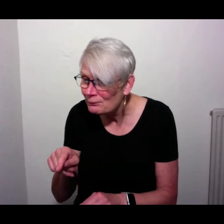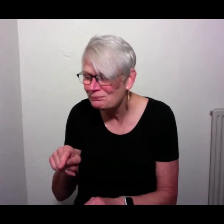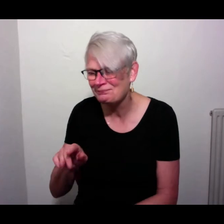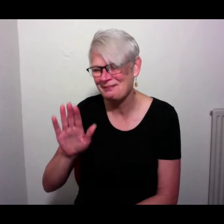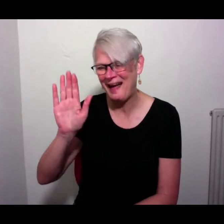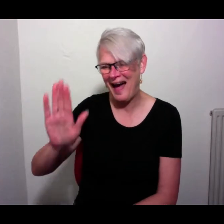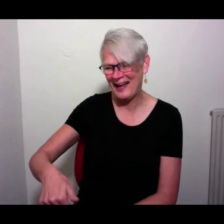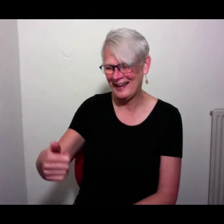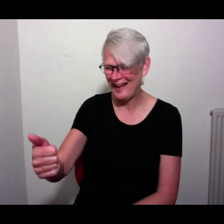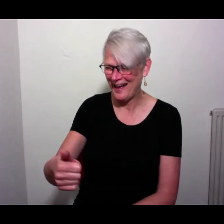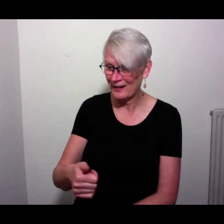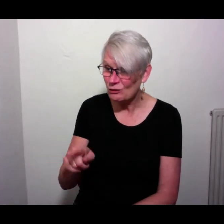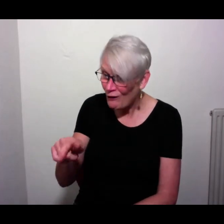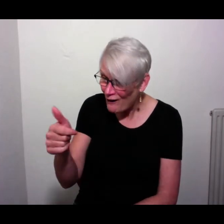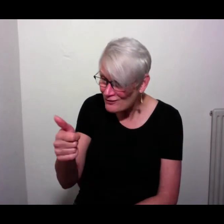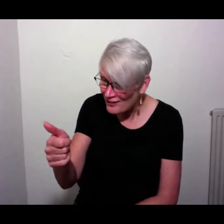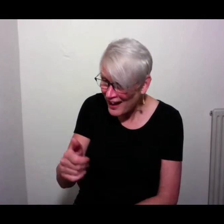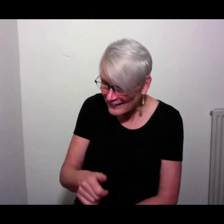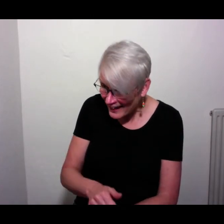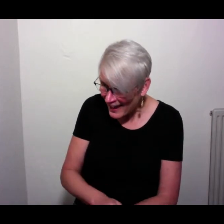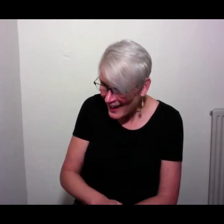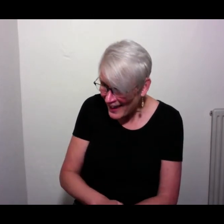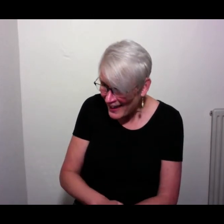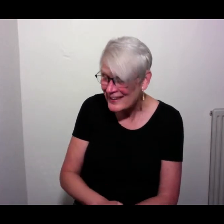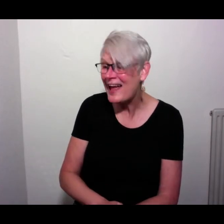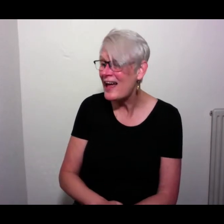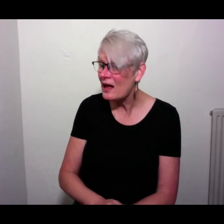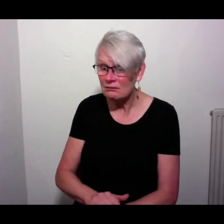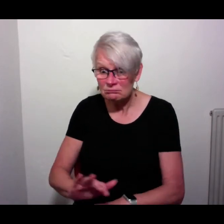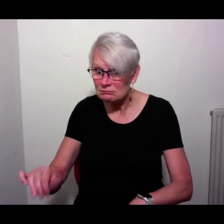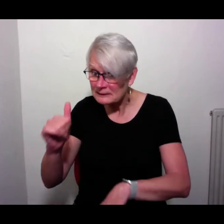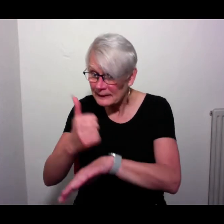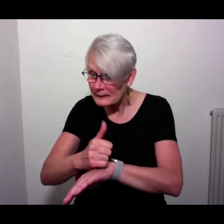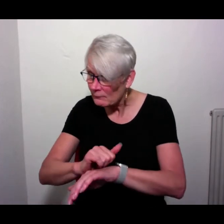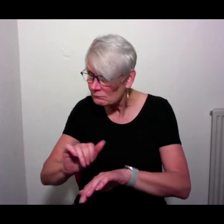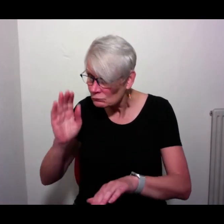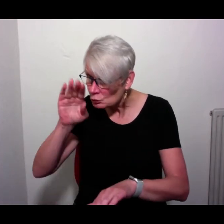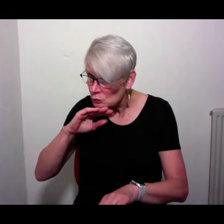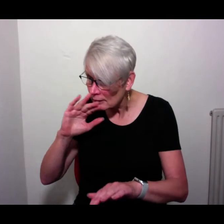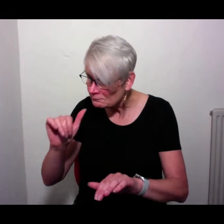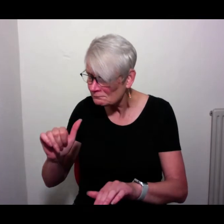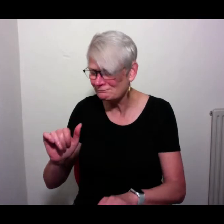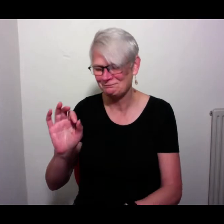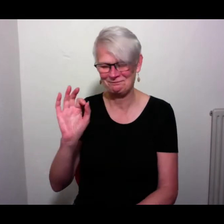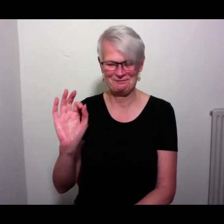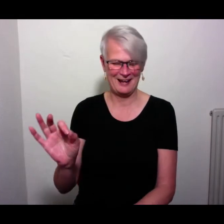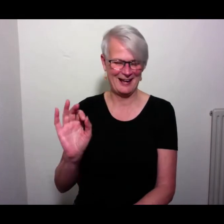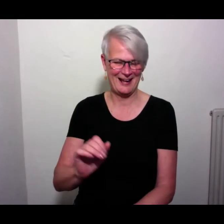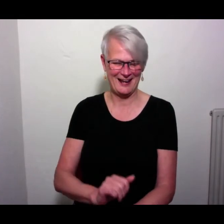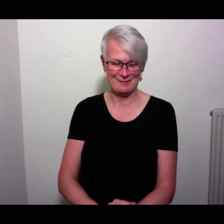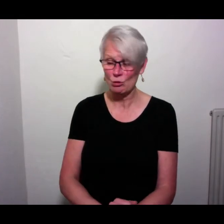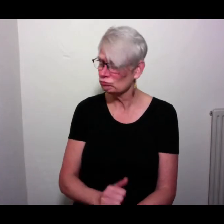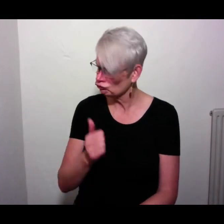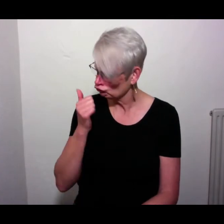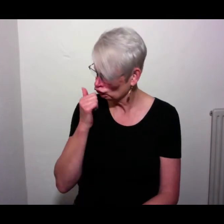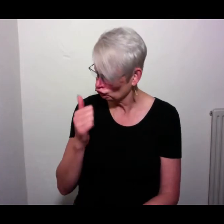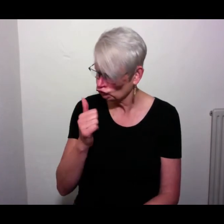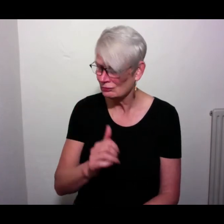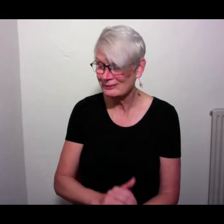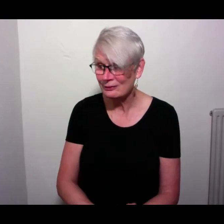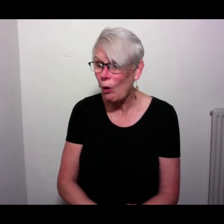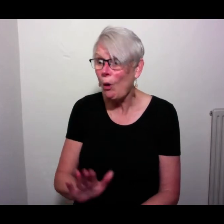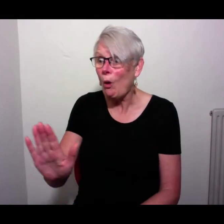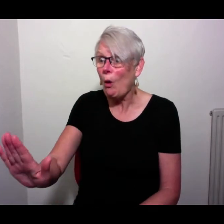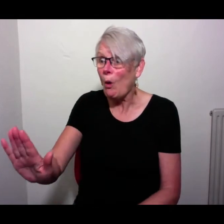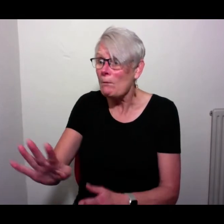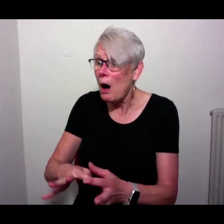Bob? Hiya, Bob. You alright then, love, yeah? Everything's set for tonight? Smashing.